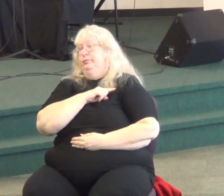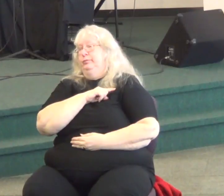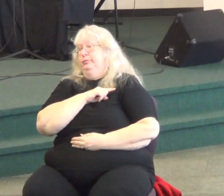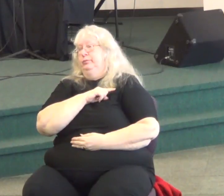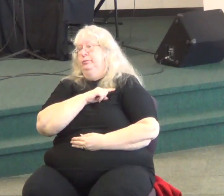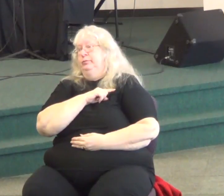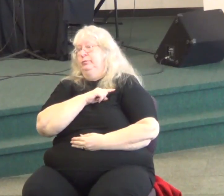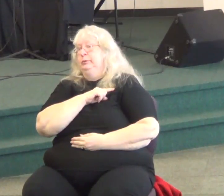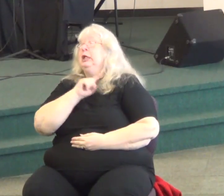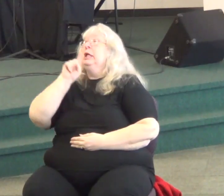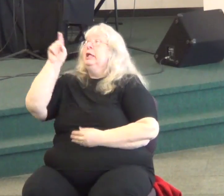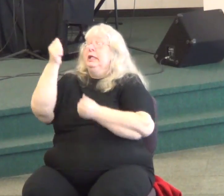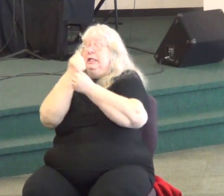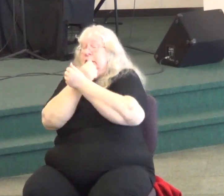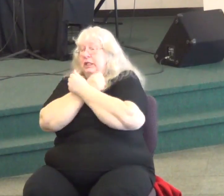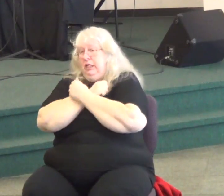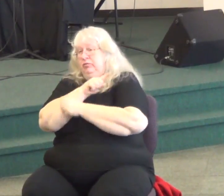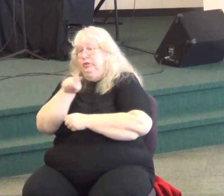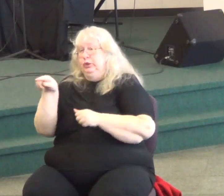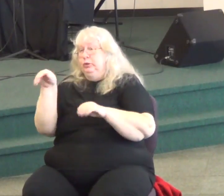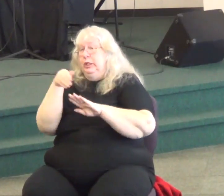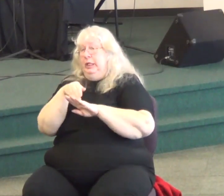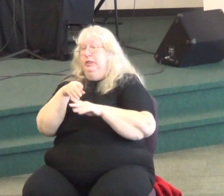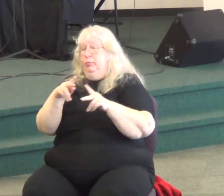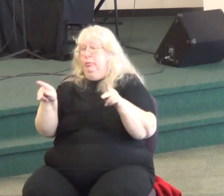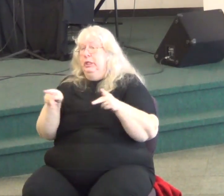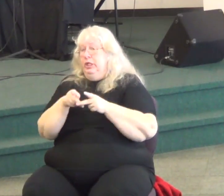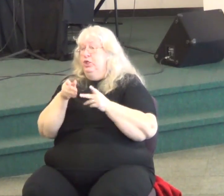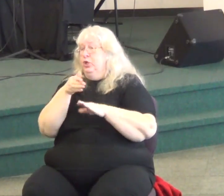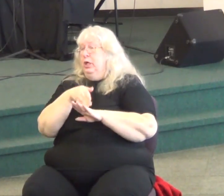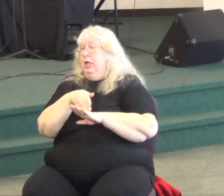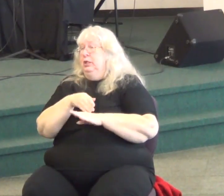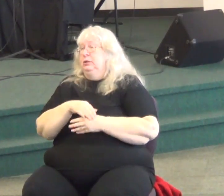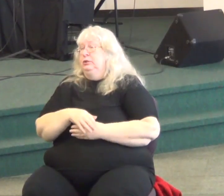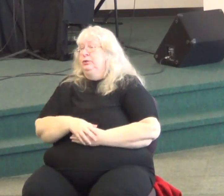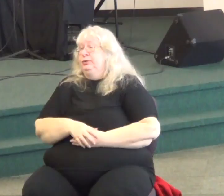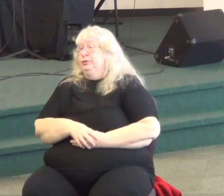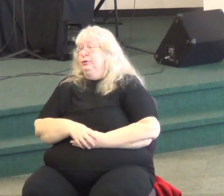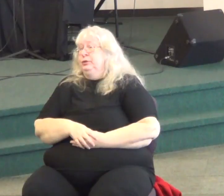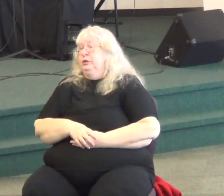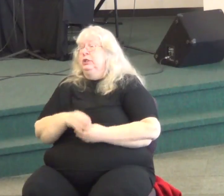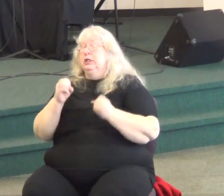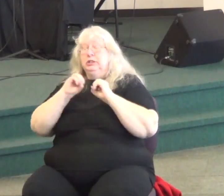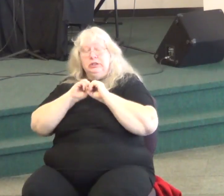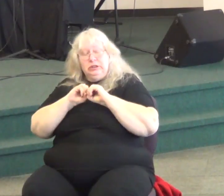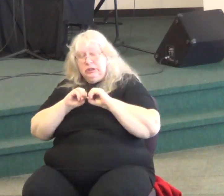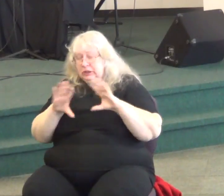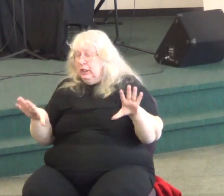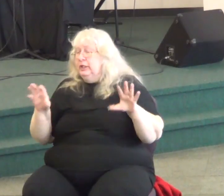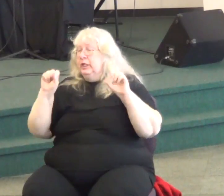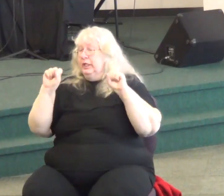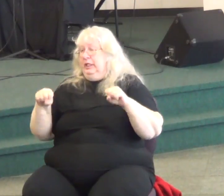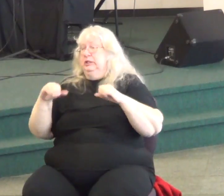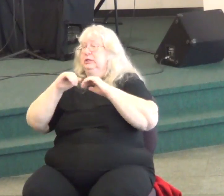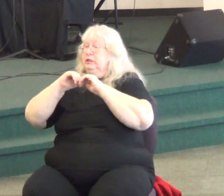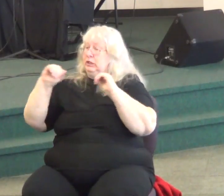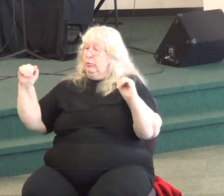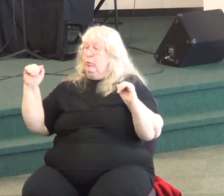And he loves you right where you're at, church. He loves you. There is nothing that can separate you from the love of God.